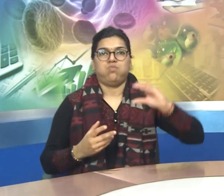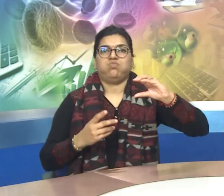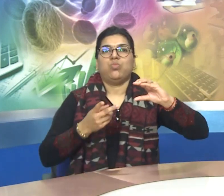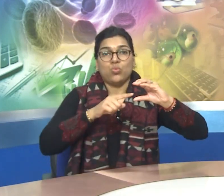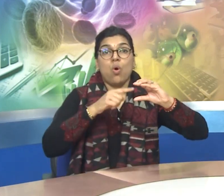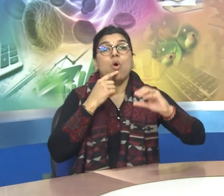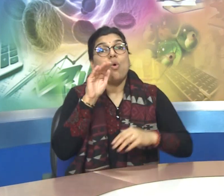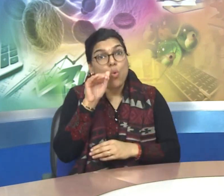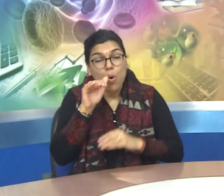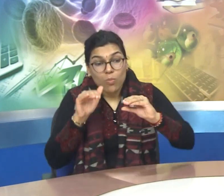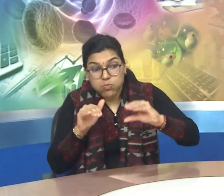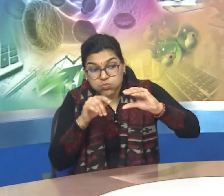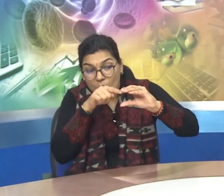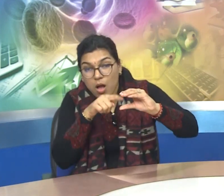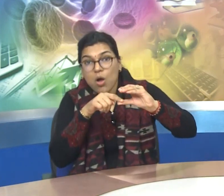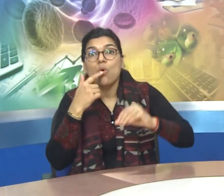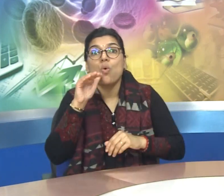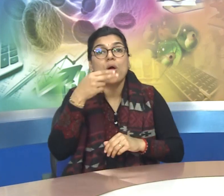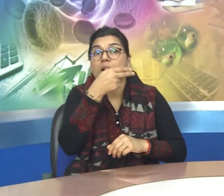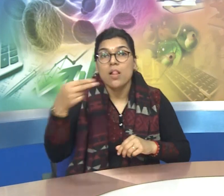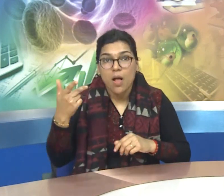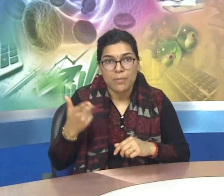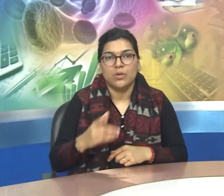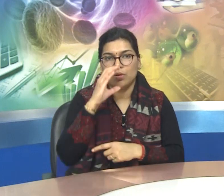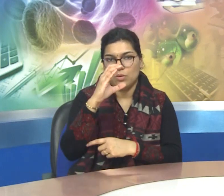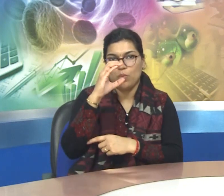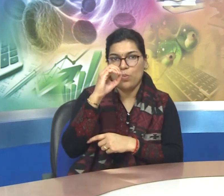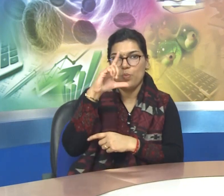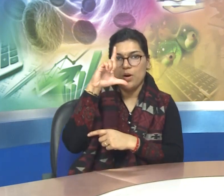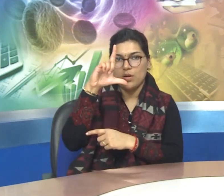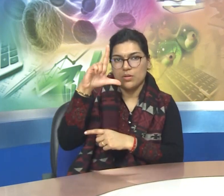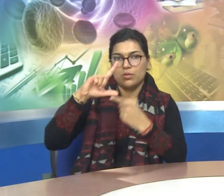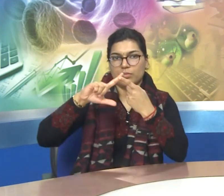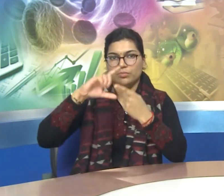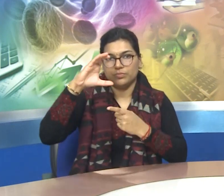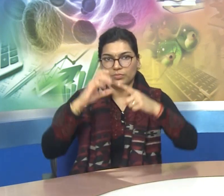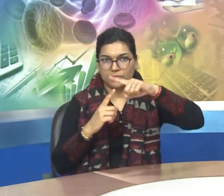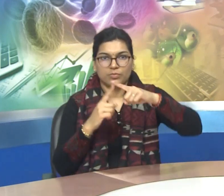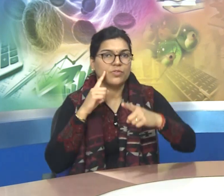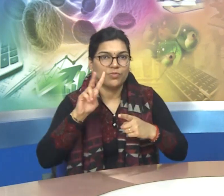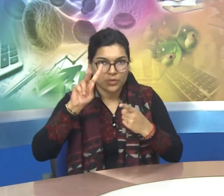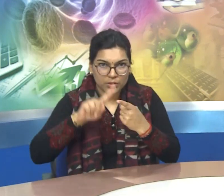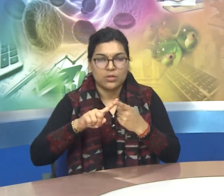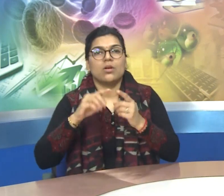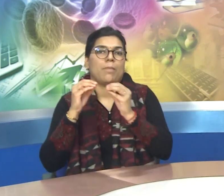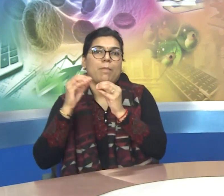So, a collective biographies would be a kind of resource in which there are biographies of group of people.